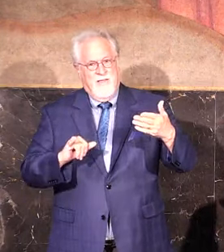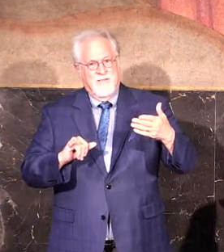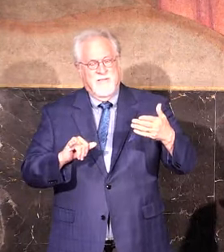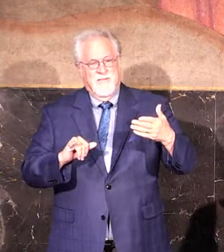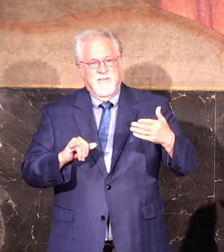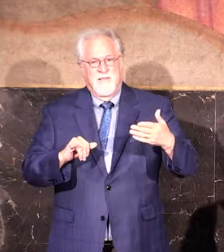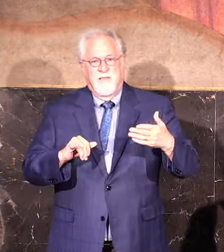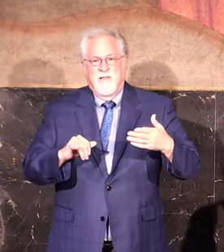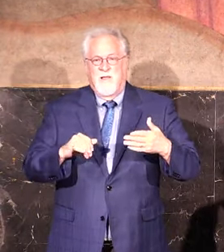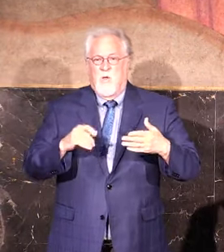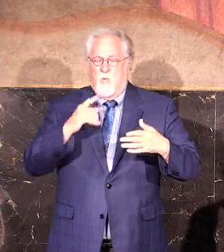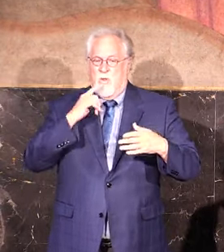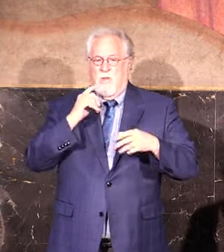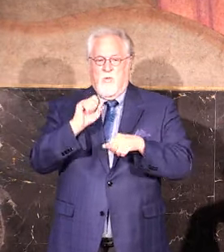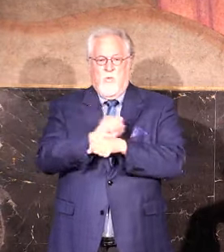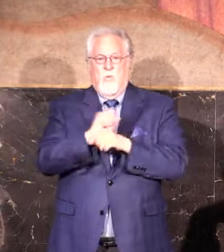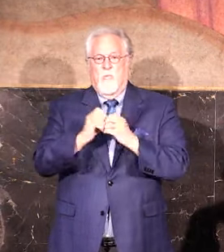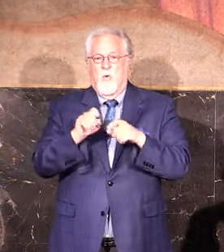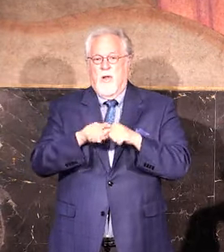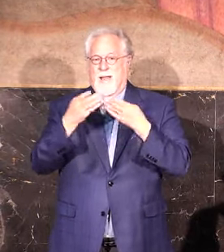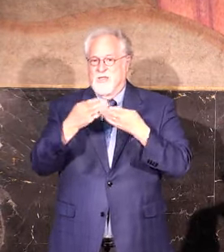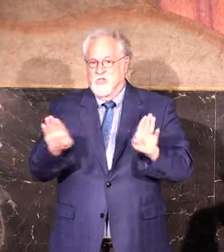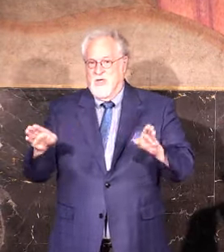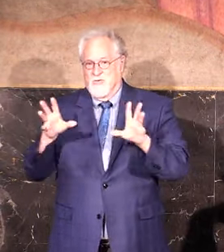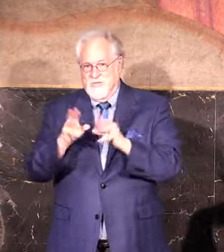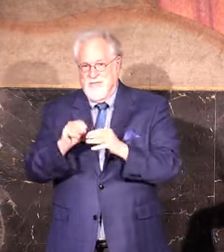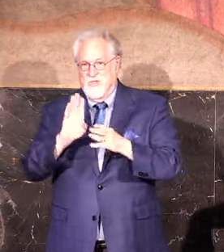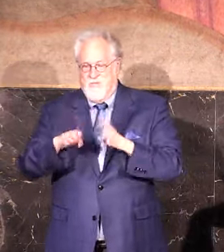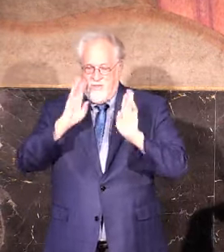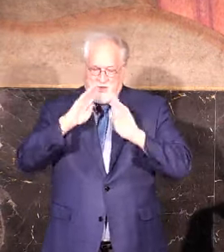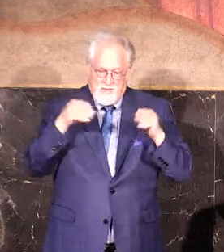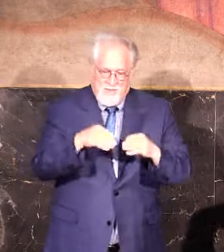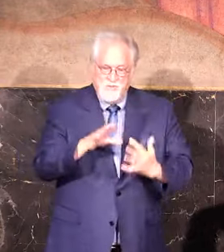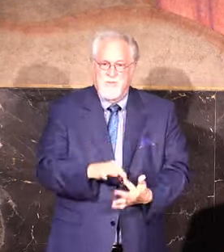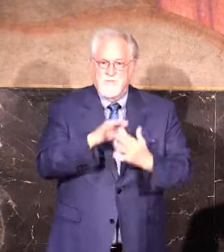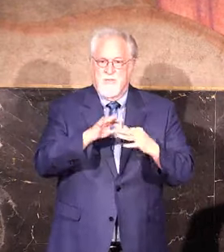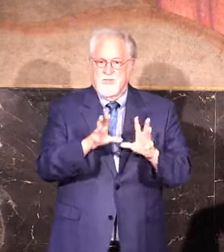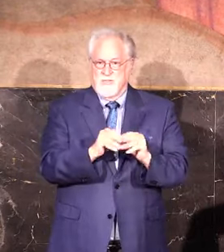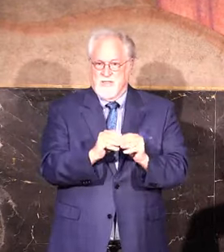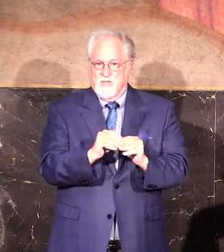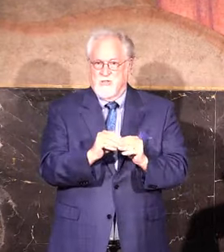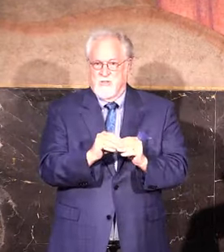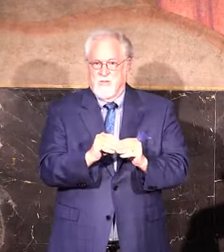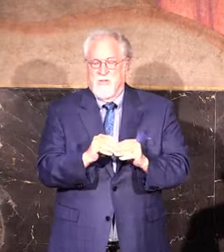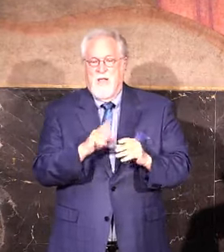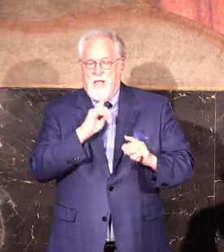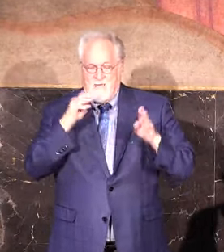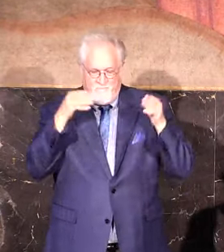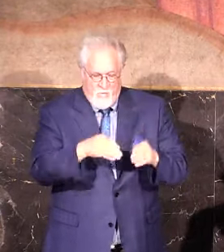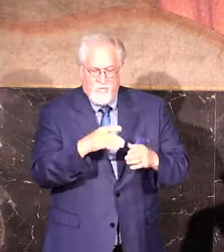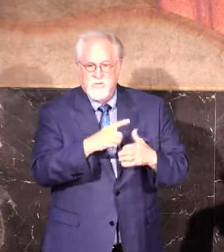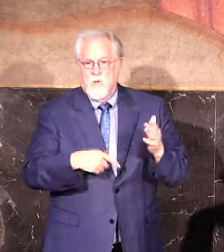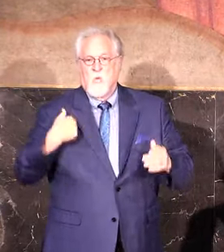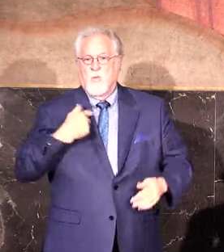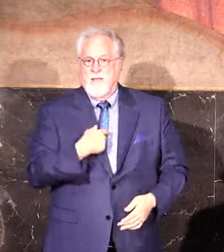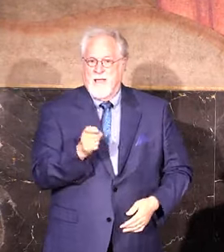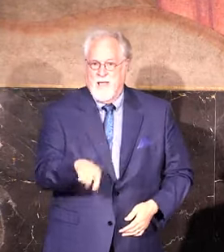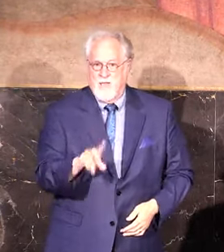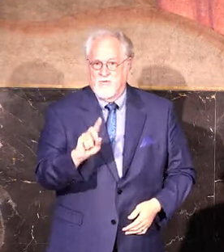more as a general session rather than a concentrated special session where we're focusing on those things that absolutely have to get